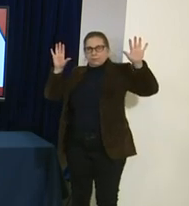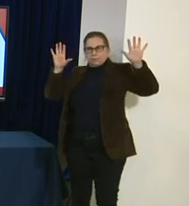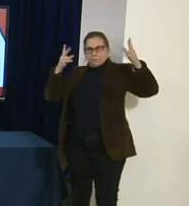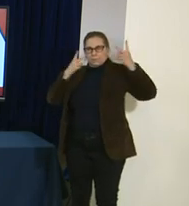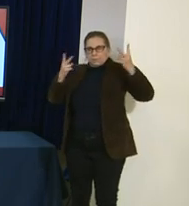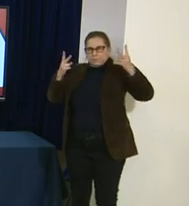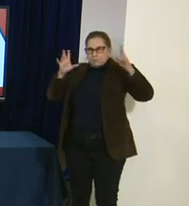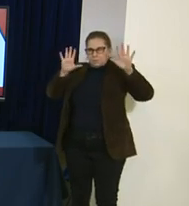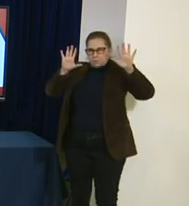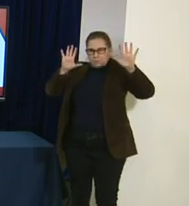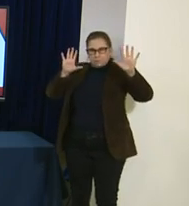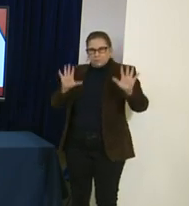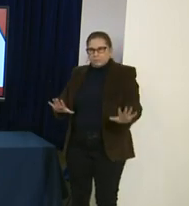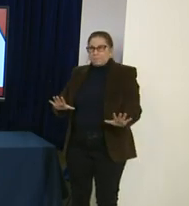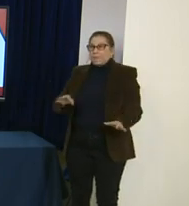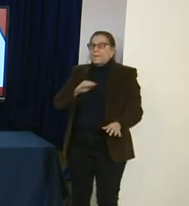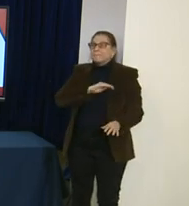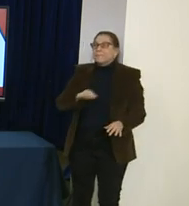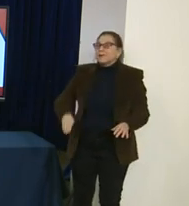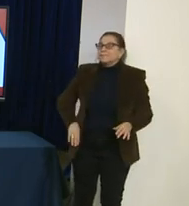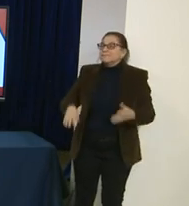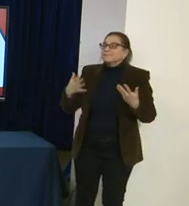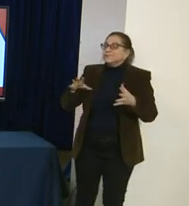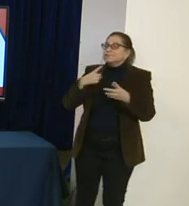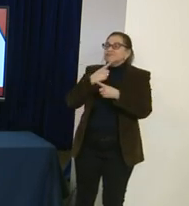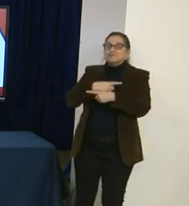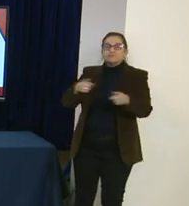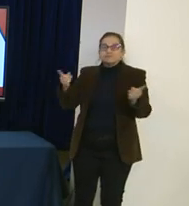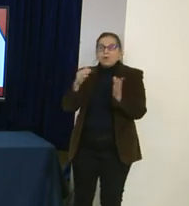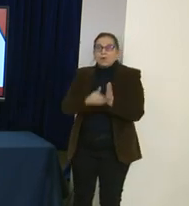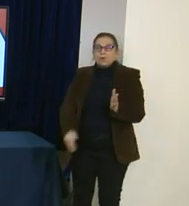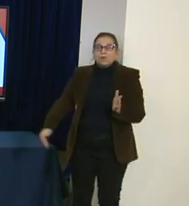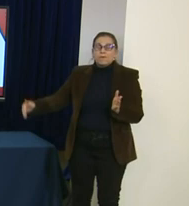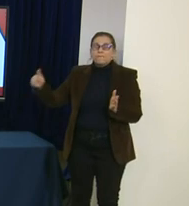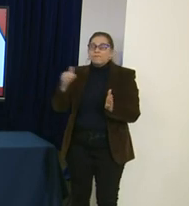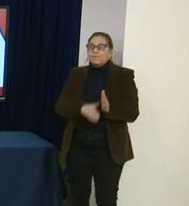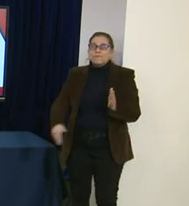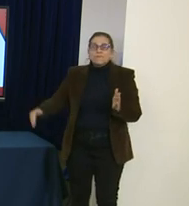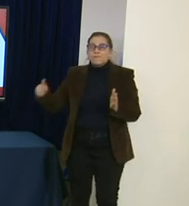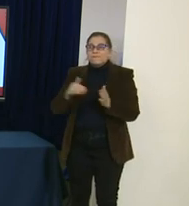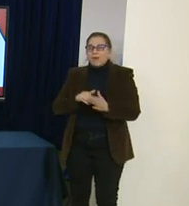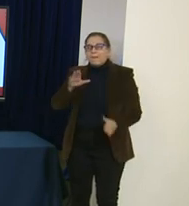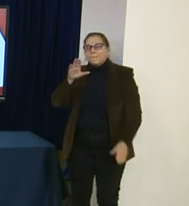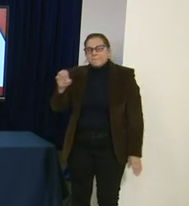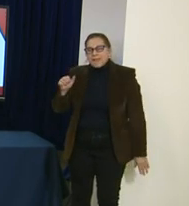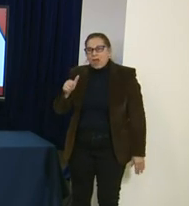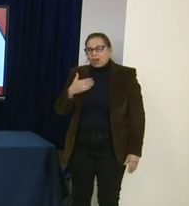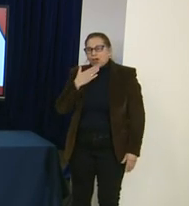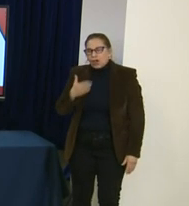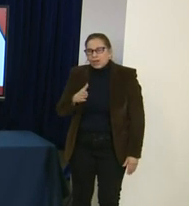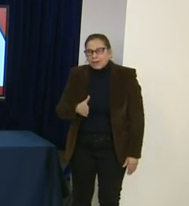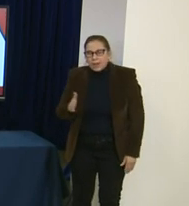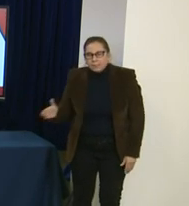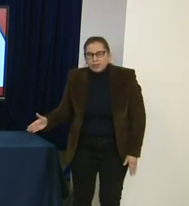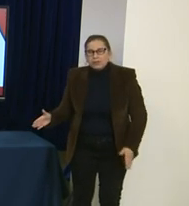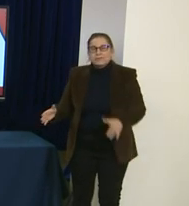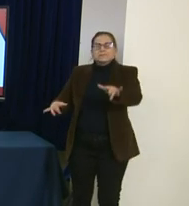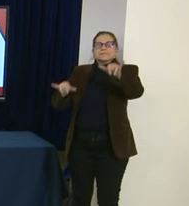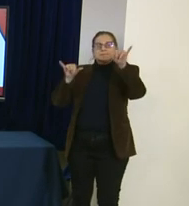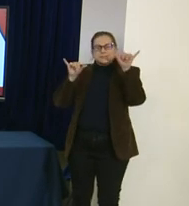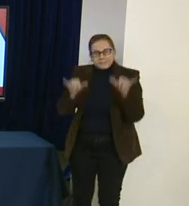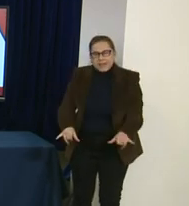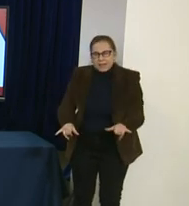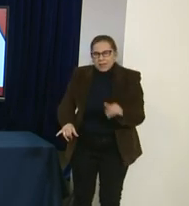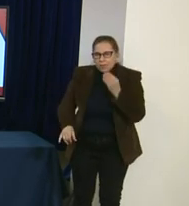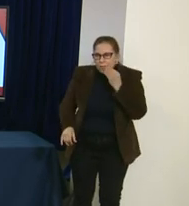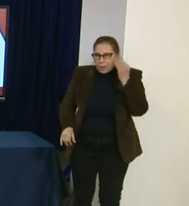neighbor and to stay at home. As she has said on multiple occasions, we are all in this together, and we're going to get through it